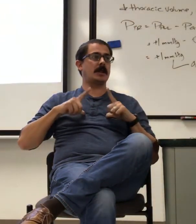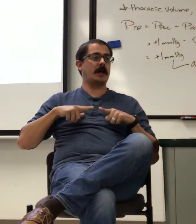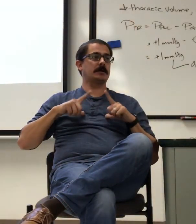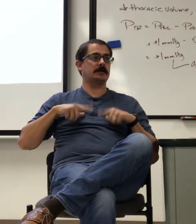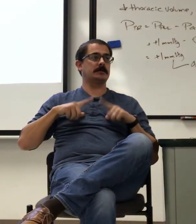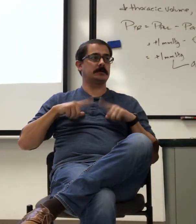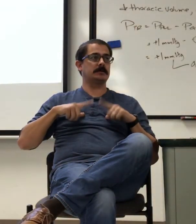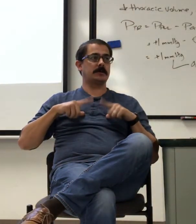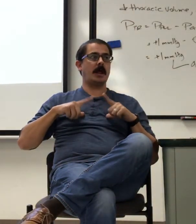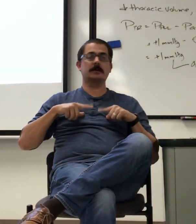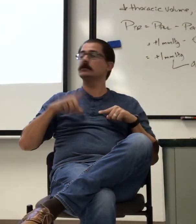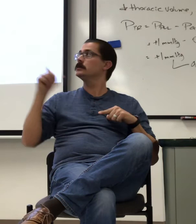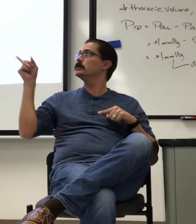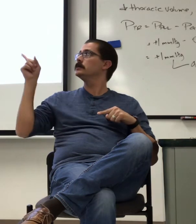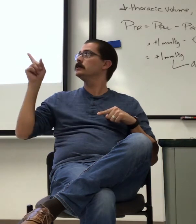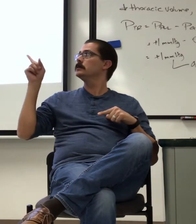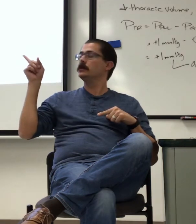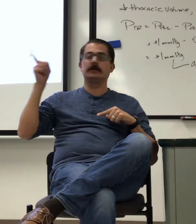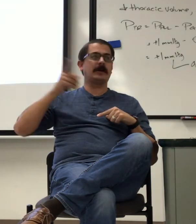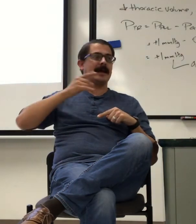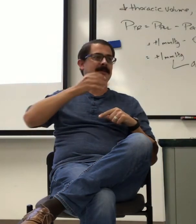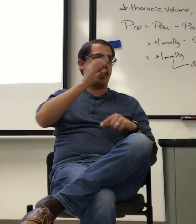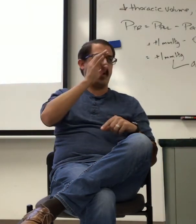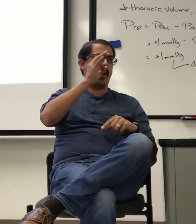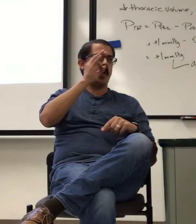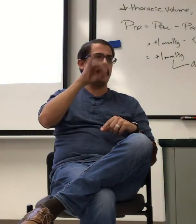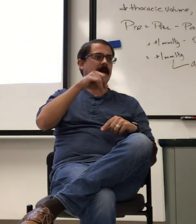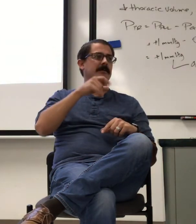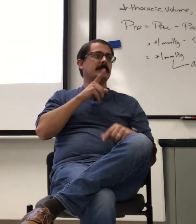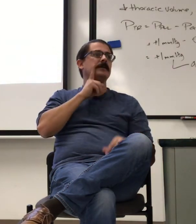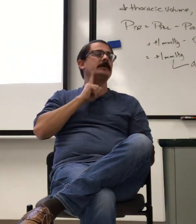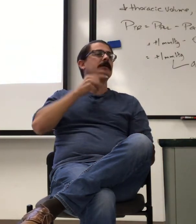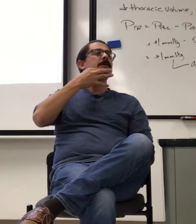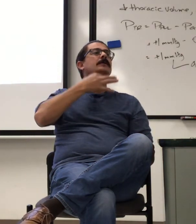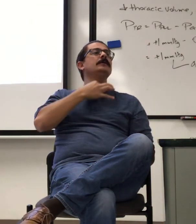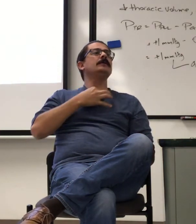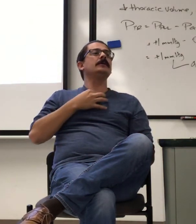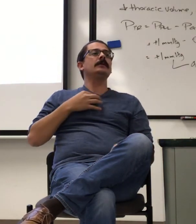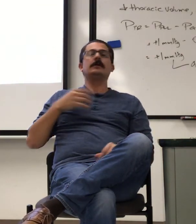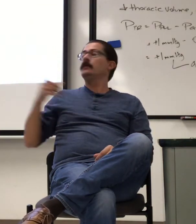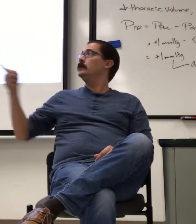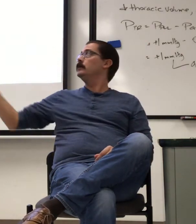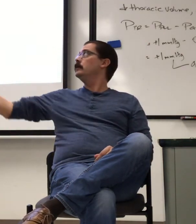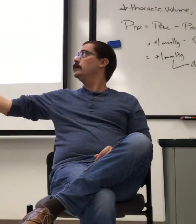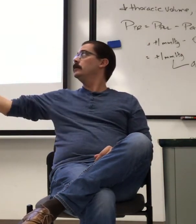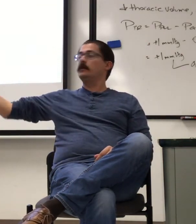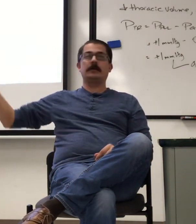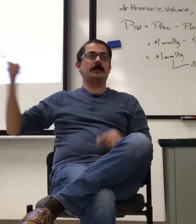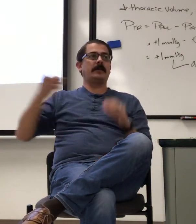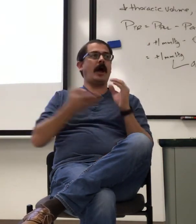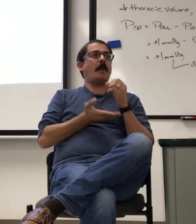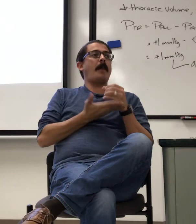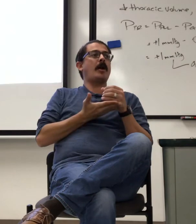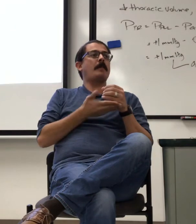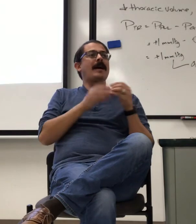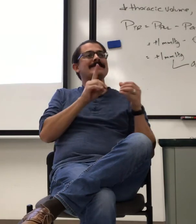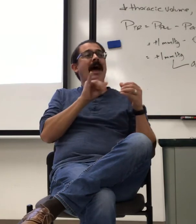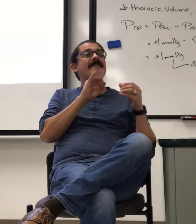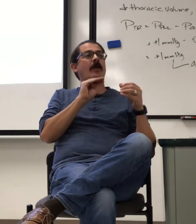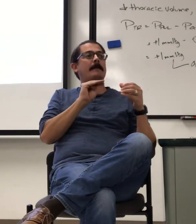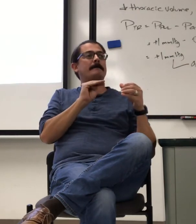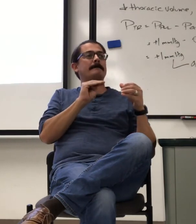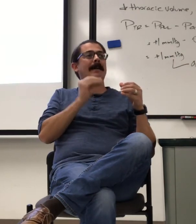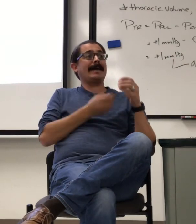a hole in it, so that represents the airway. What does this rubber thing represent? Diaphragm. Now I